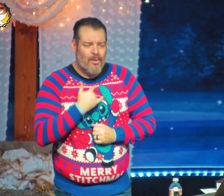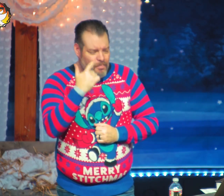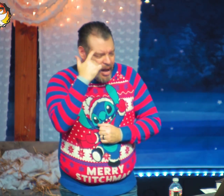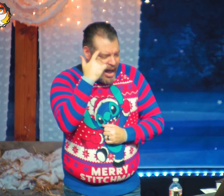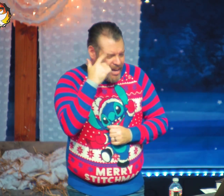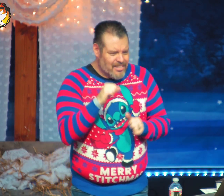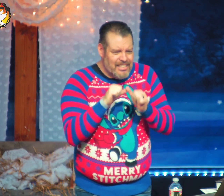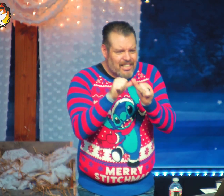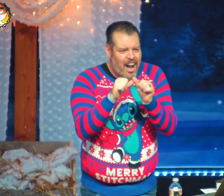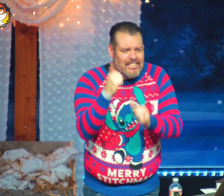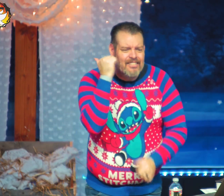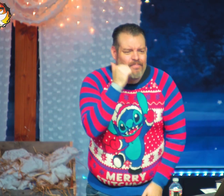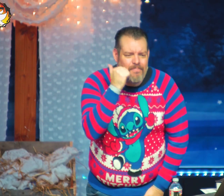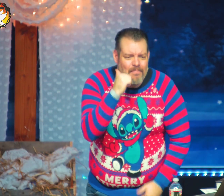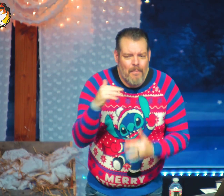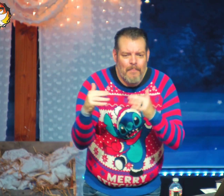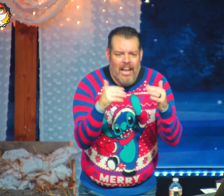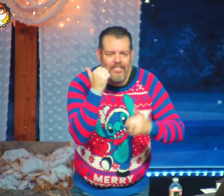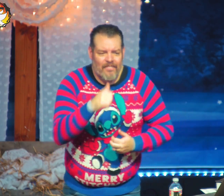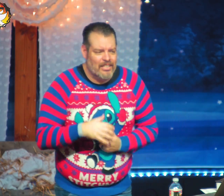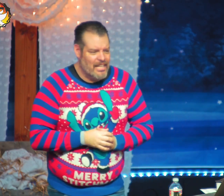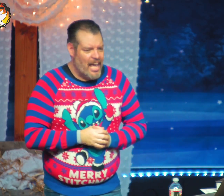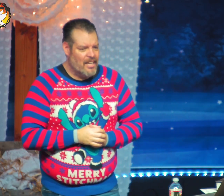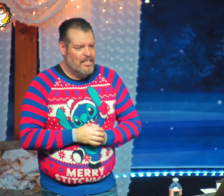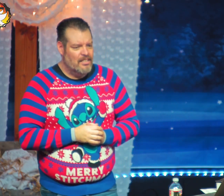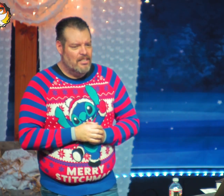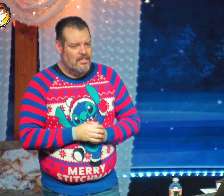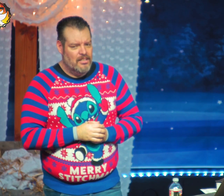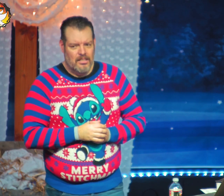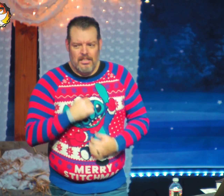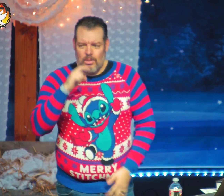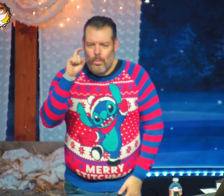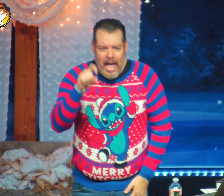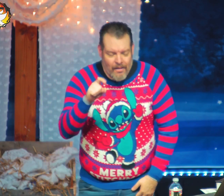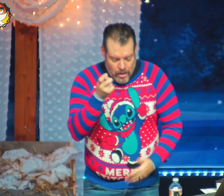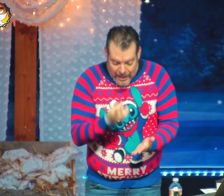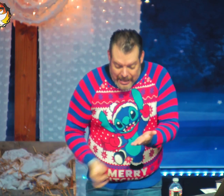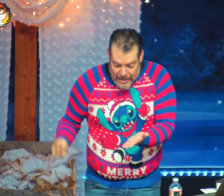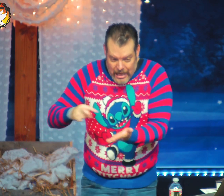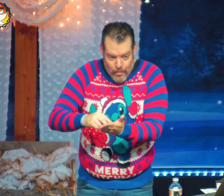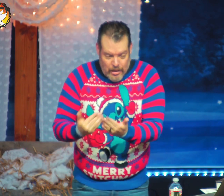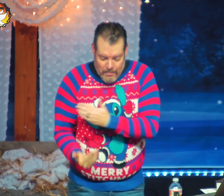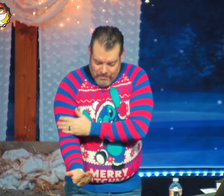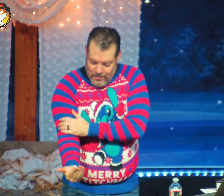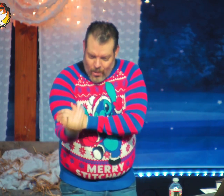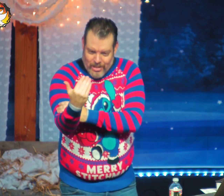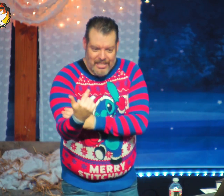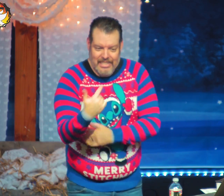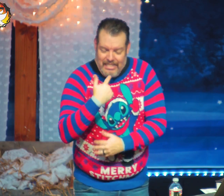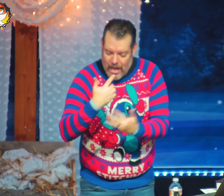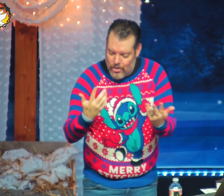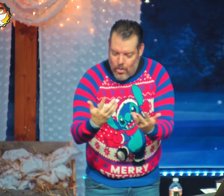Funny that you say Joyce Meyer. I have a quote from her. Yes. The Battlefield of the Mind book written by Joyce Myers. I